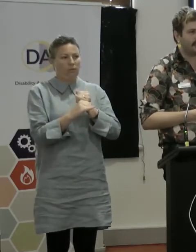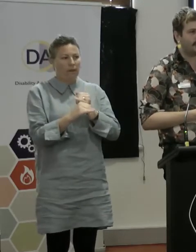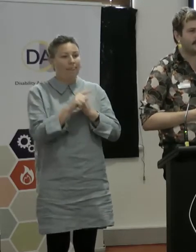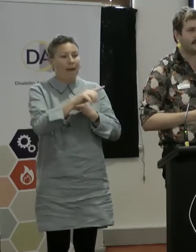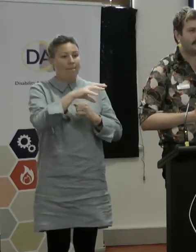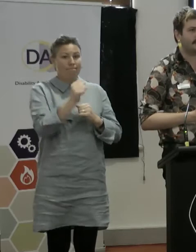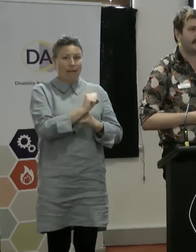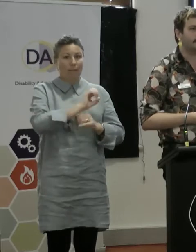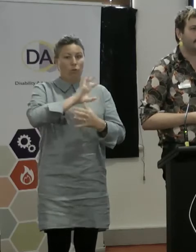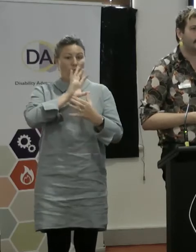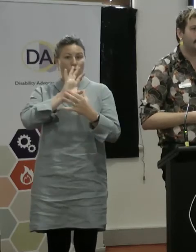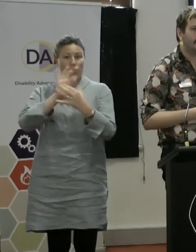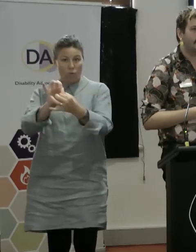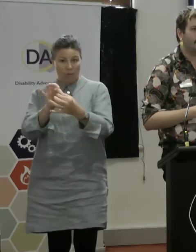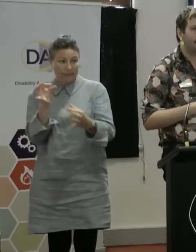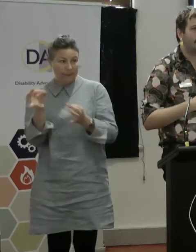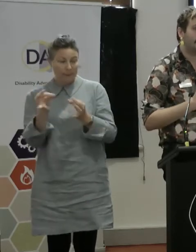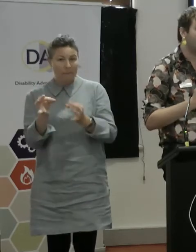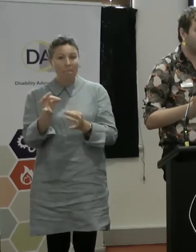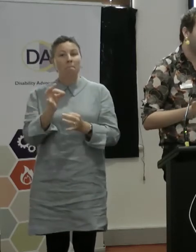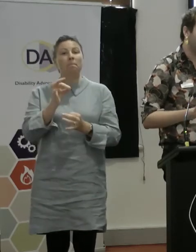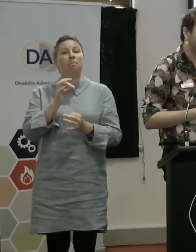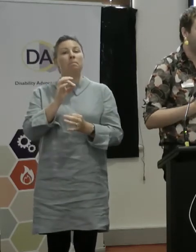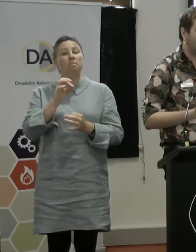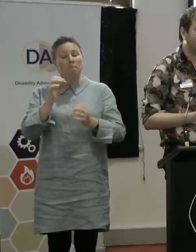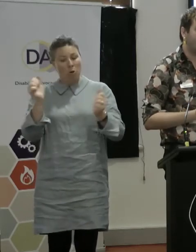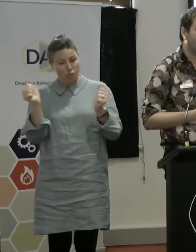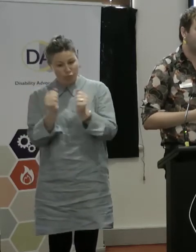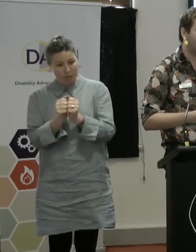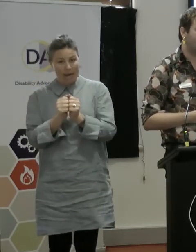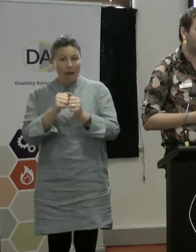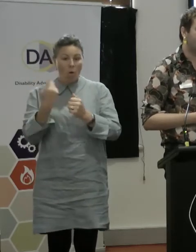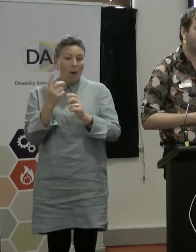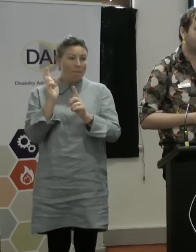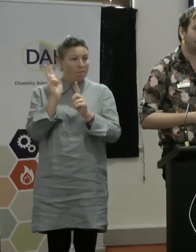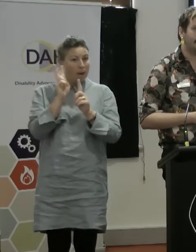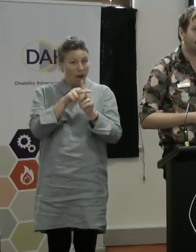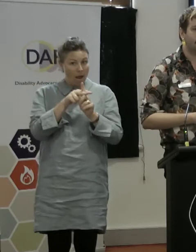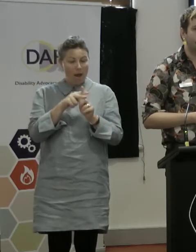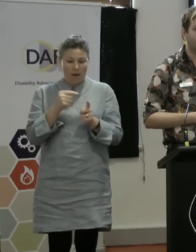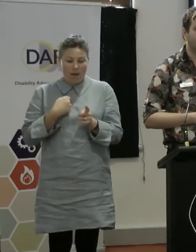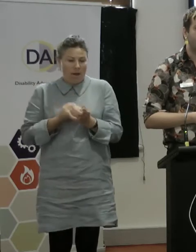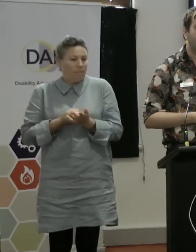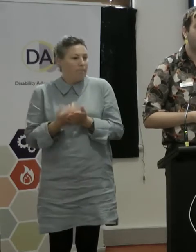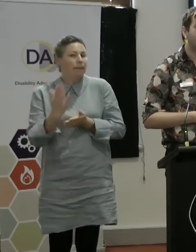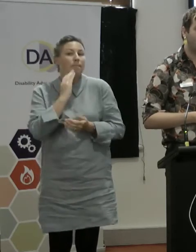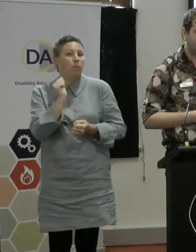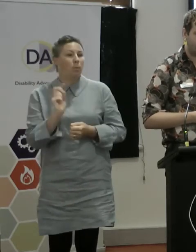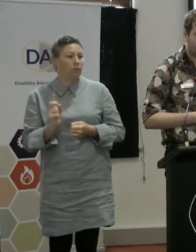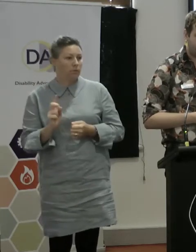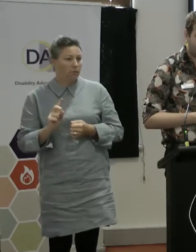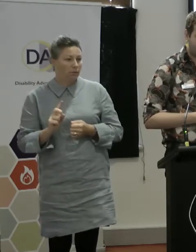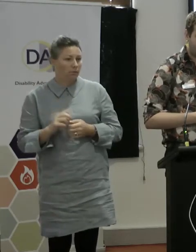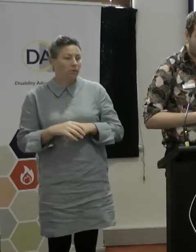join the scheme and say that they will foot the bill for applications that are related to that institution.